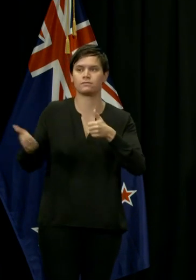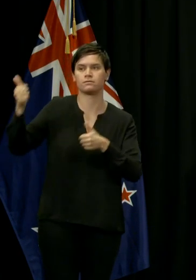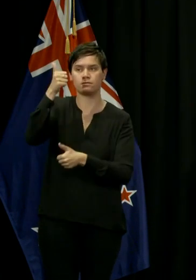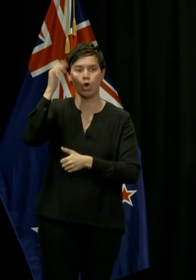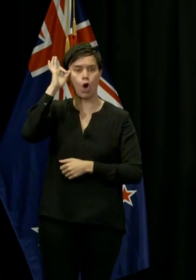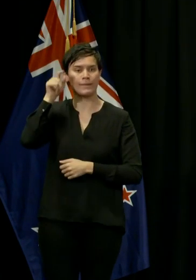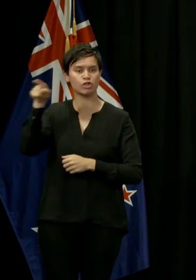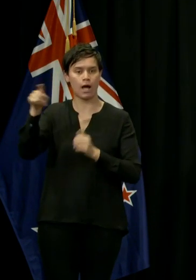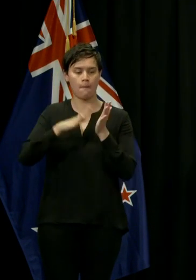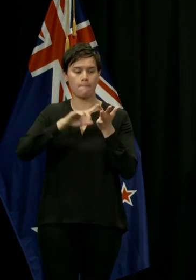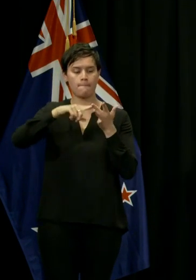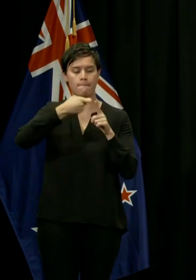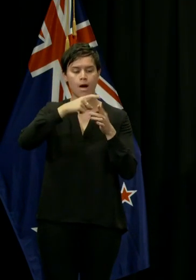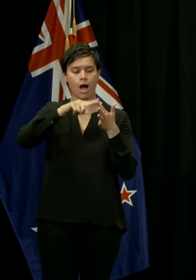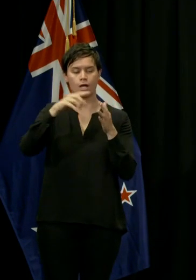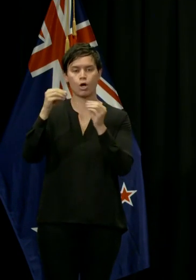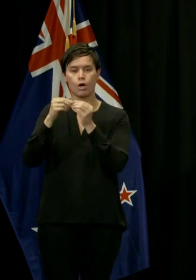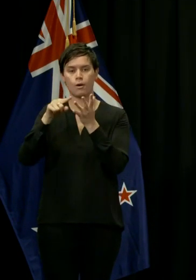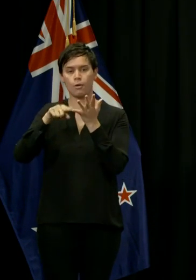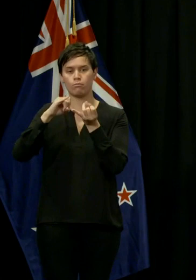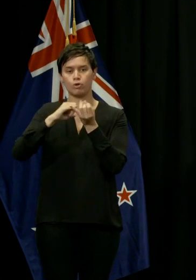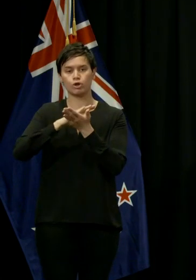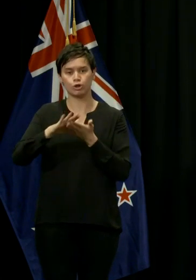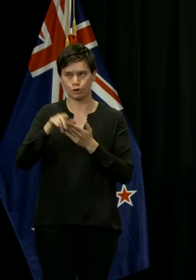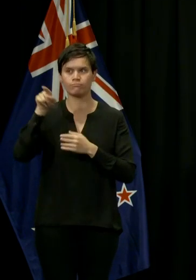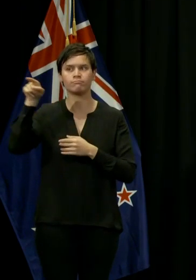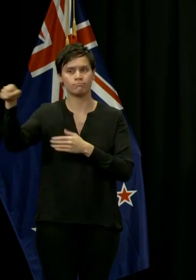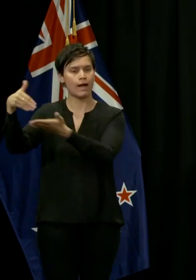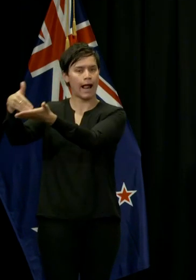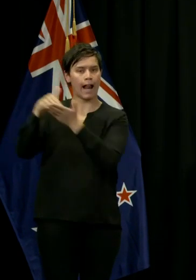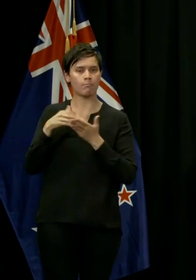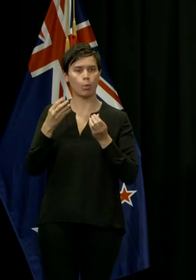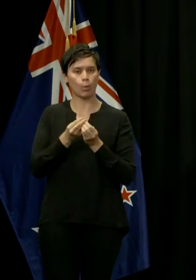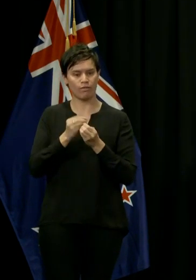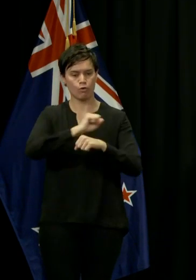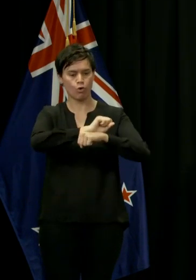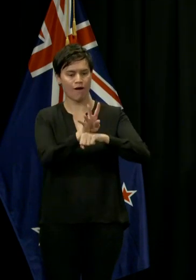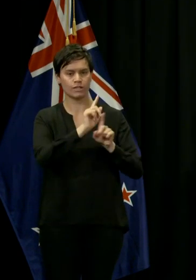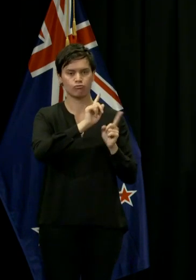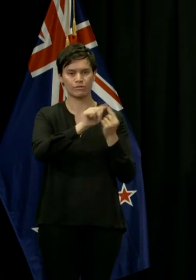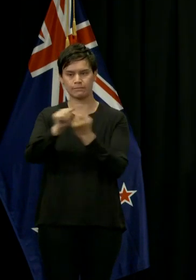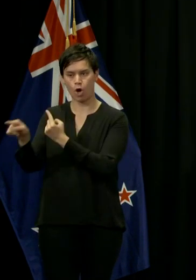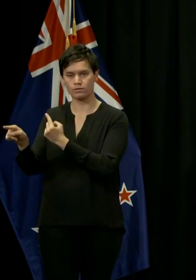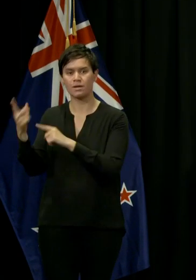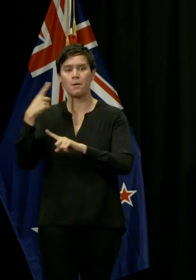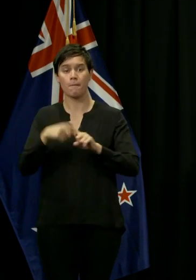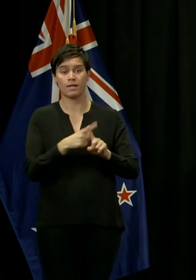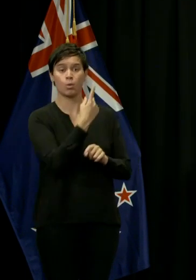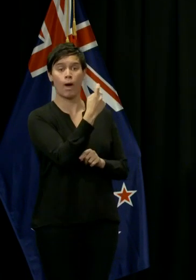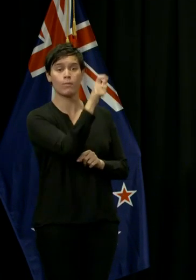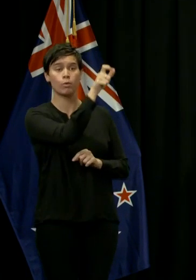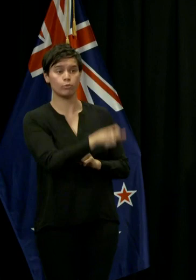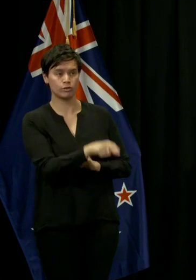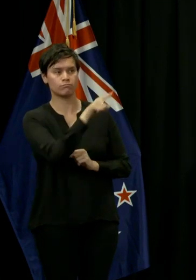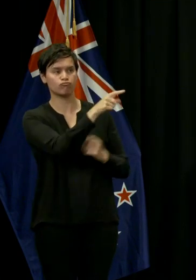been playing a key role in the operational side of our response to COVID-19, and John Ombler, the controller of the